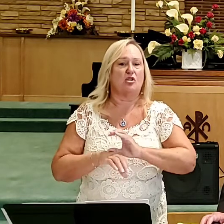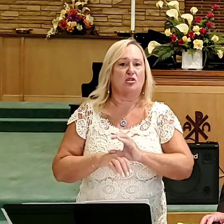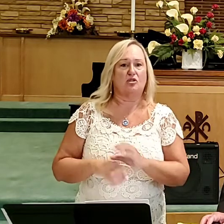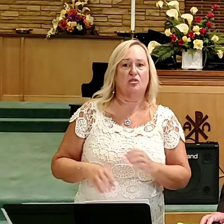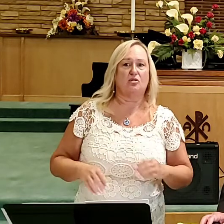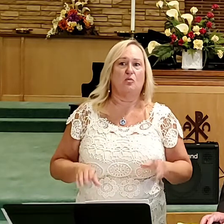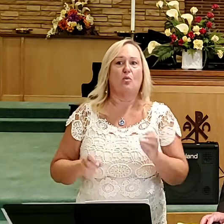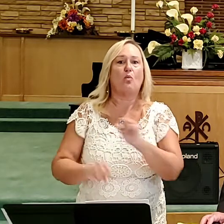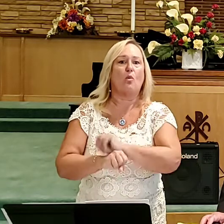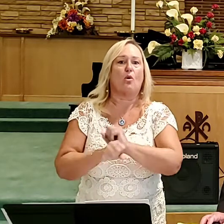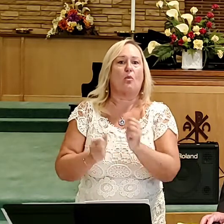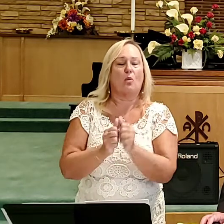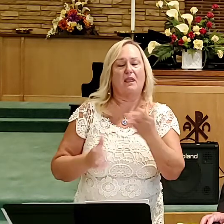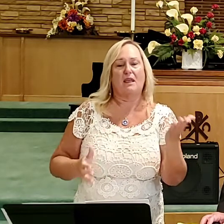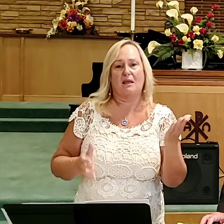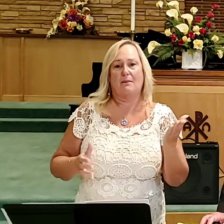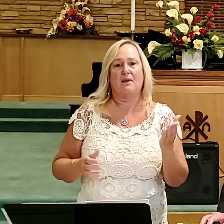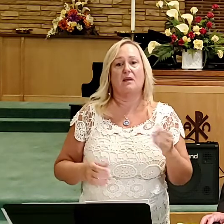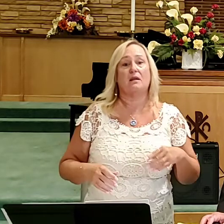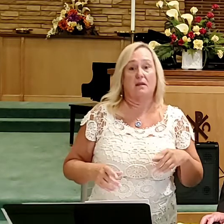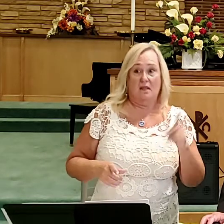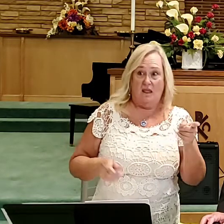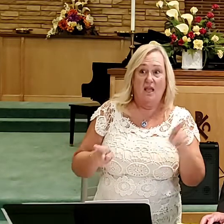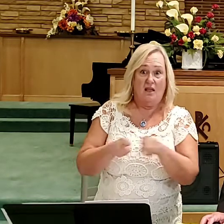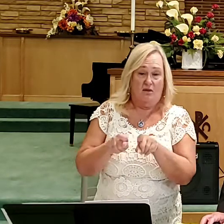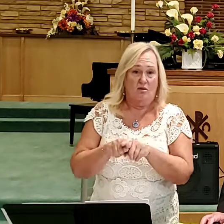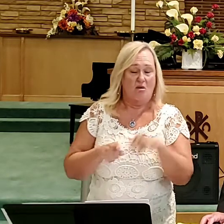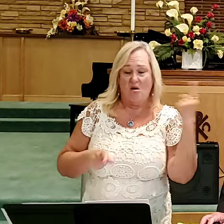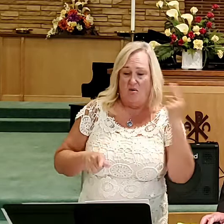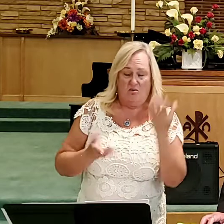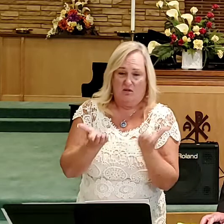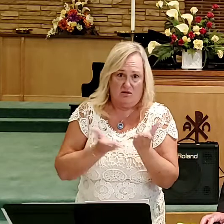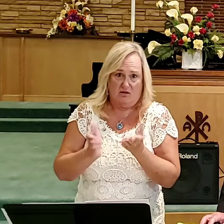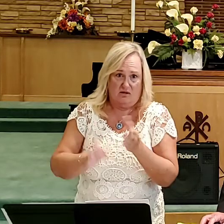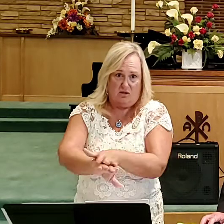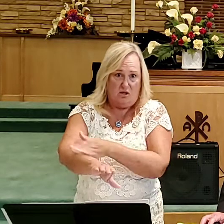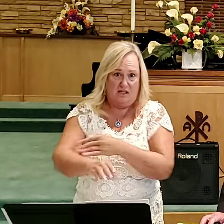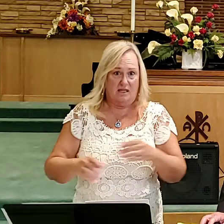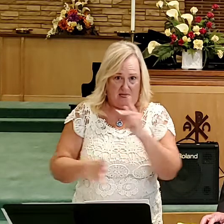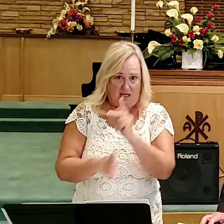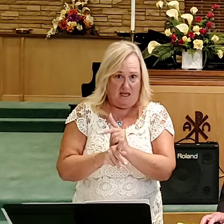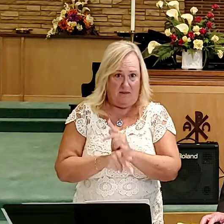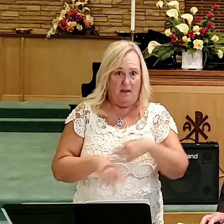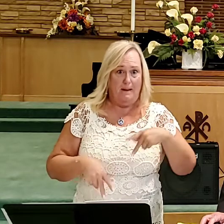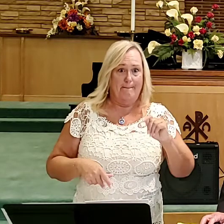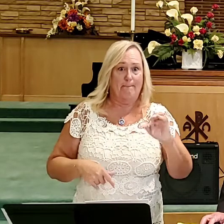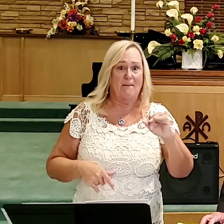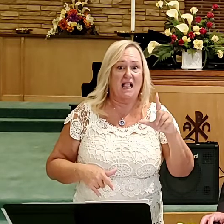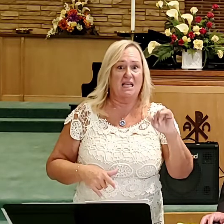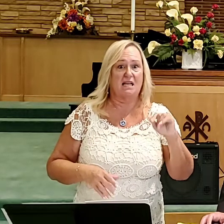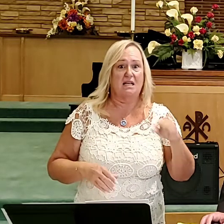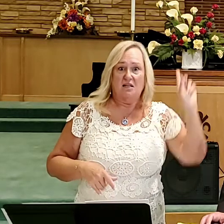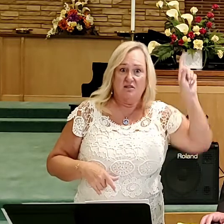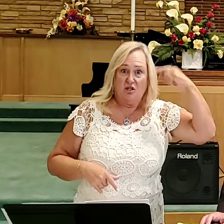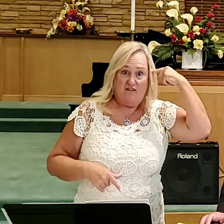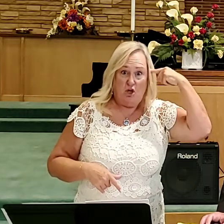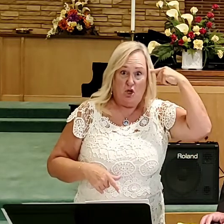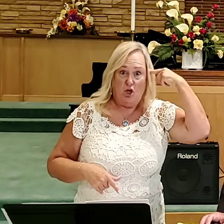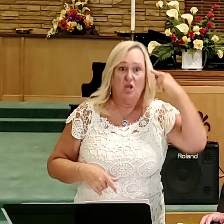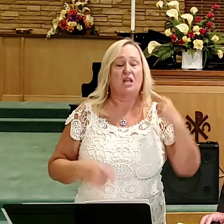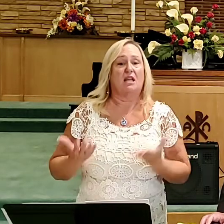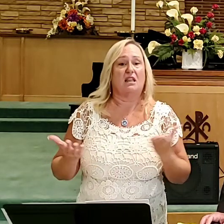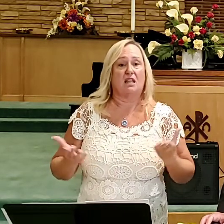agenda, because they too only served as long as they kept Pilate as governor